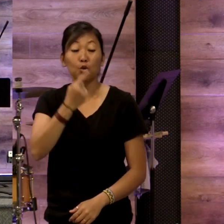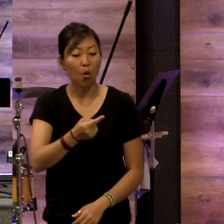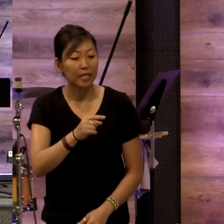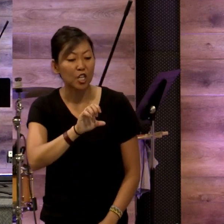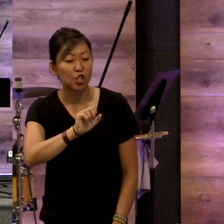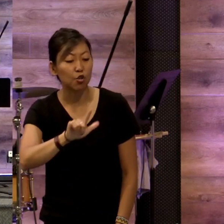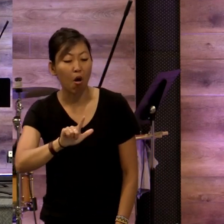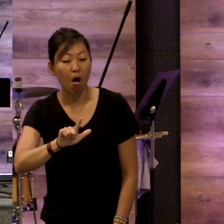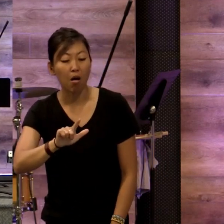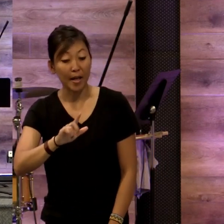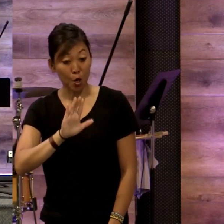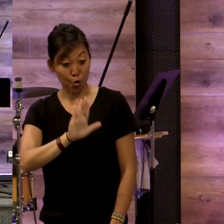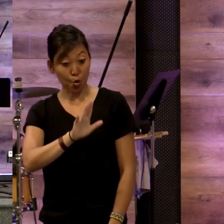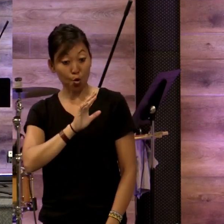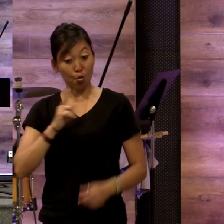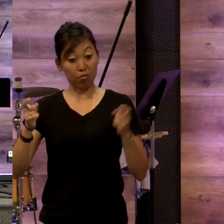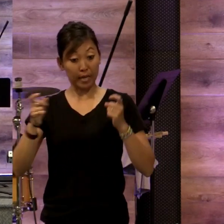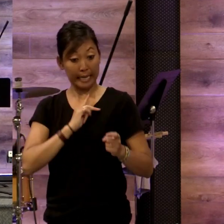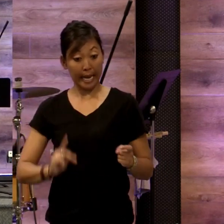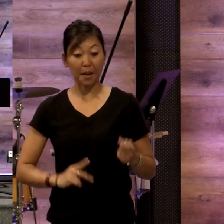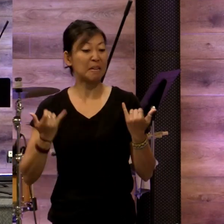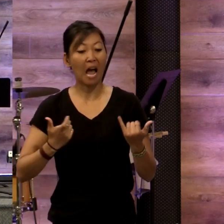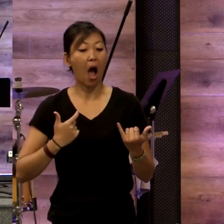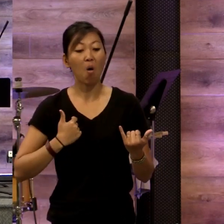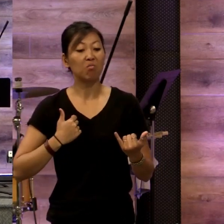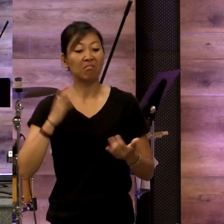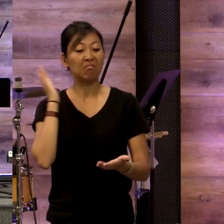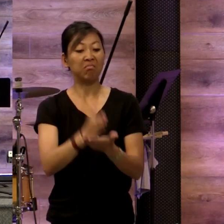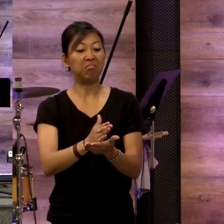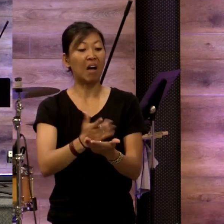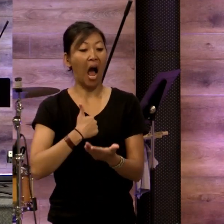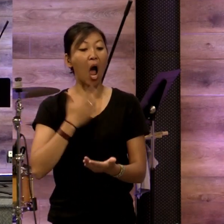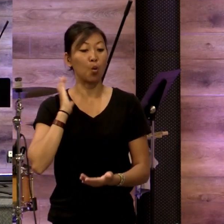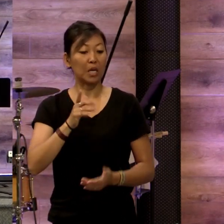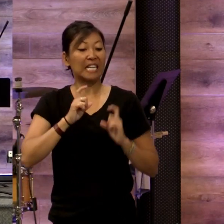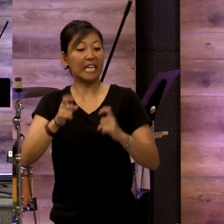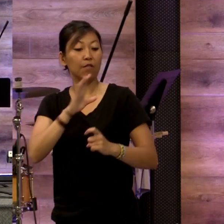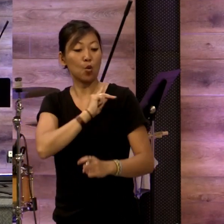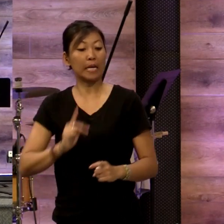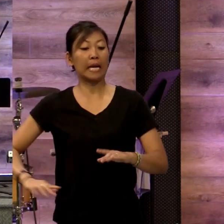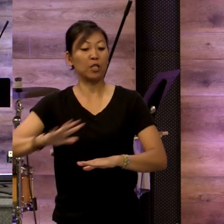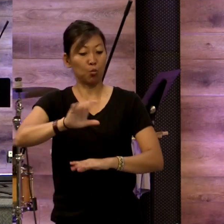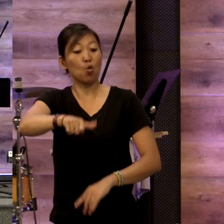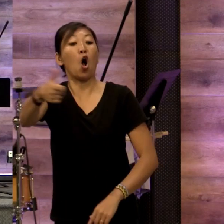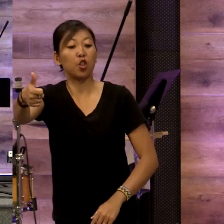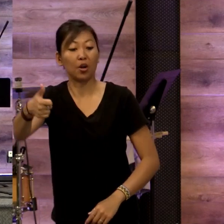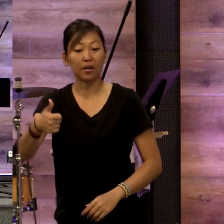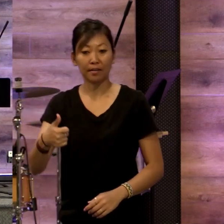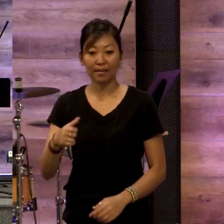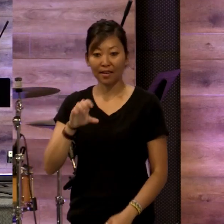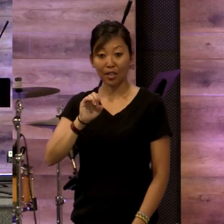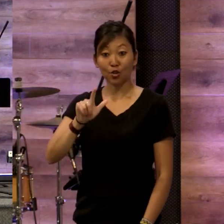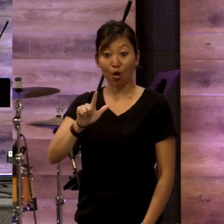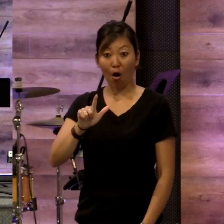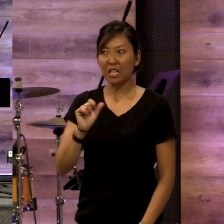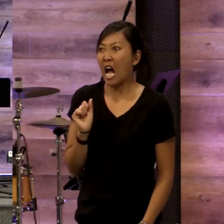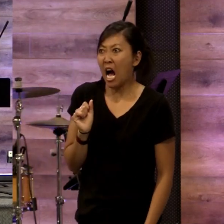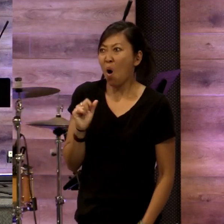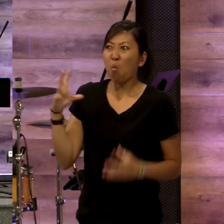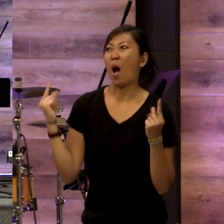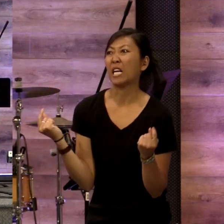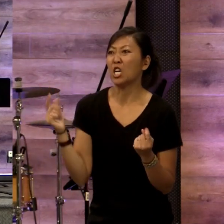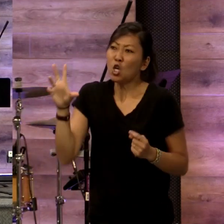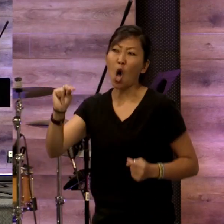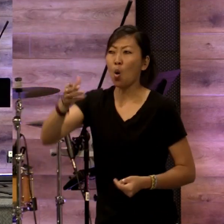another. Now, Saul, rather than embracing this reality and stepping away quietly, he fights tooth and nail